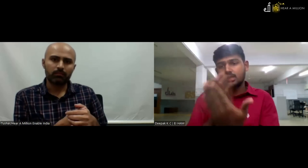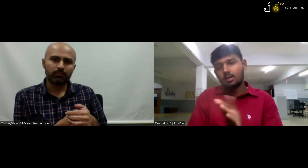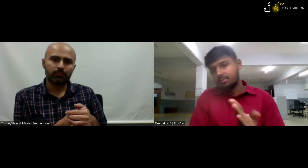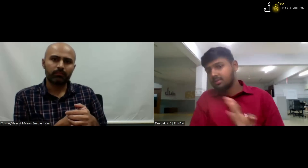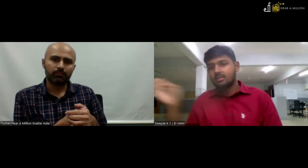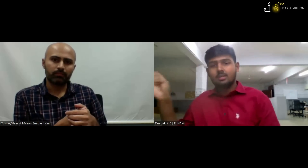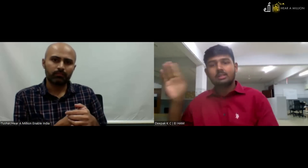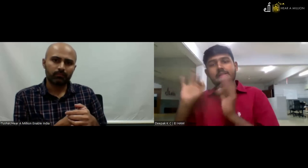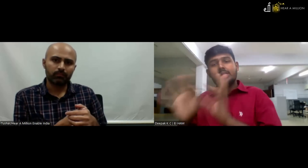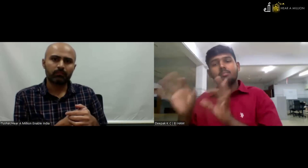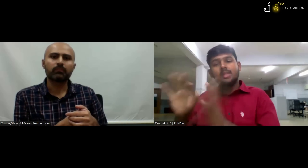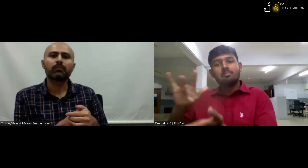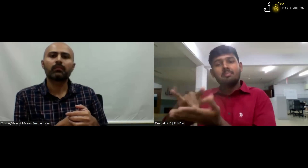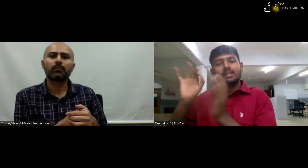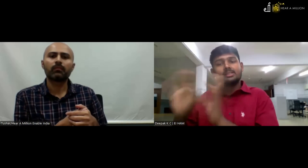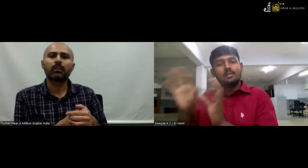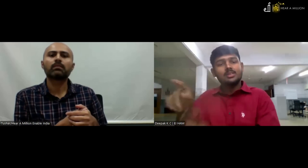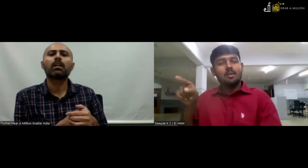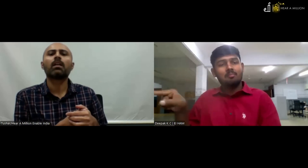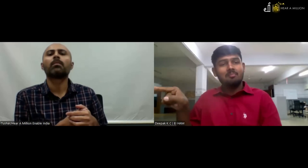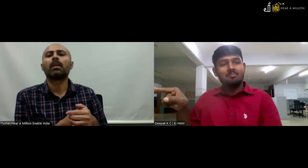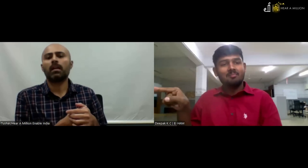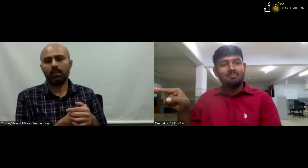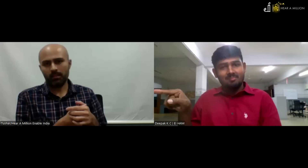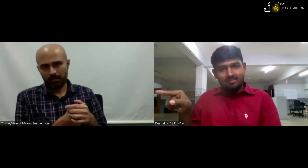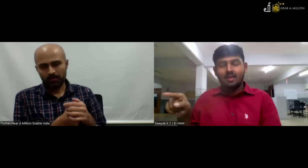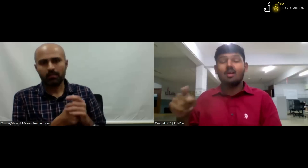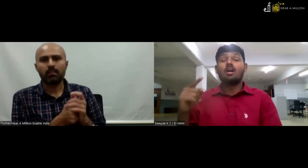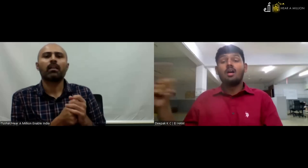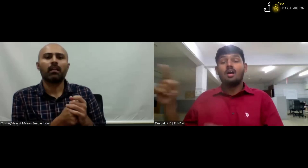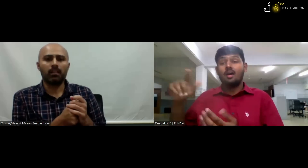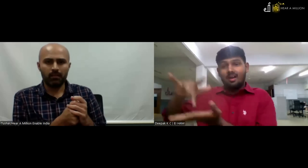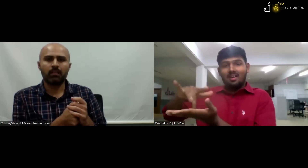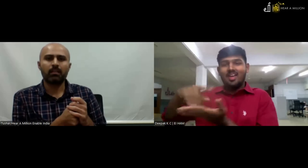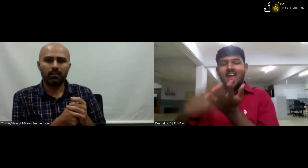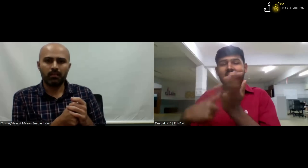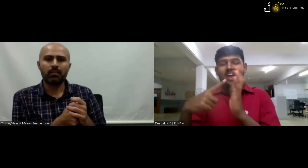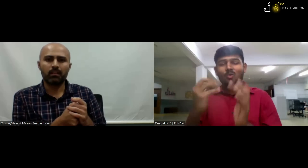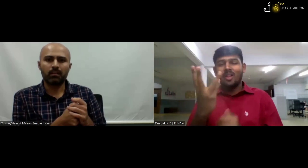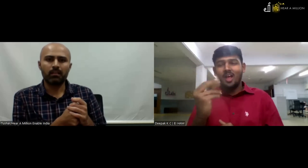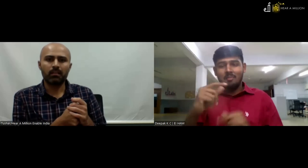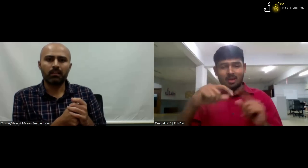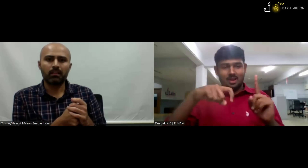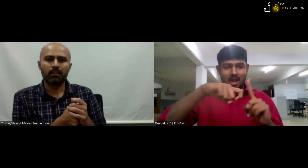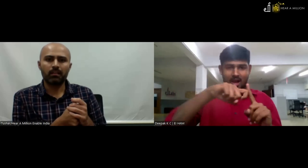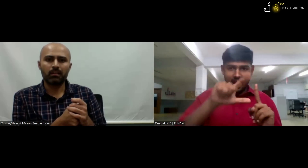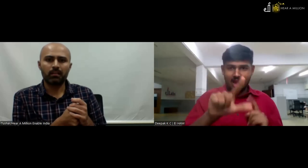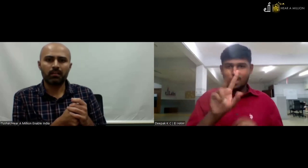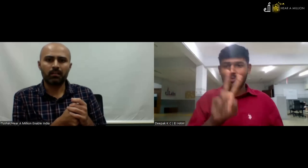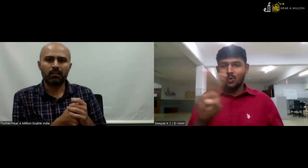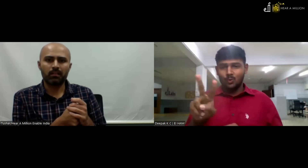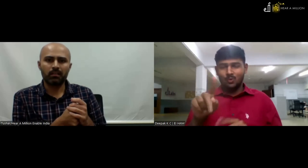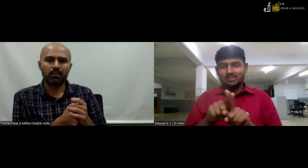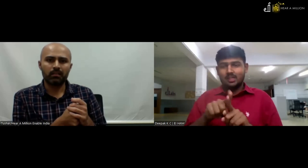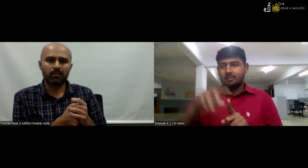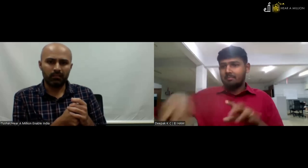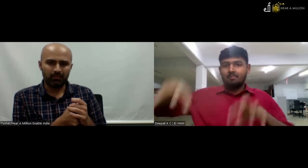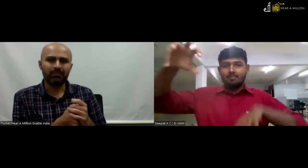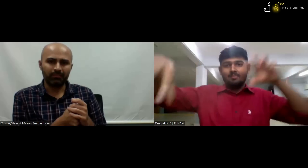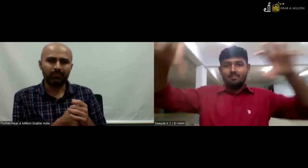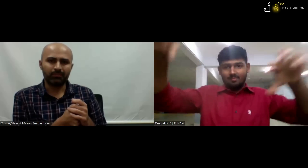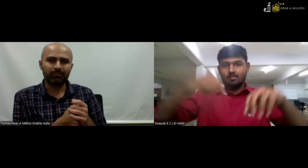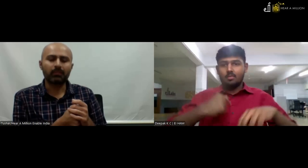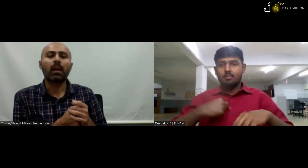people from niche in Kerala actually go to that place again and again. It's the same RTO, all the deaf. It's